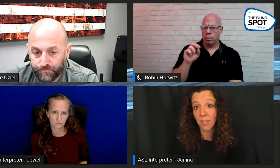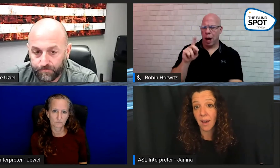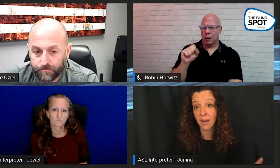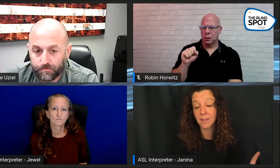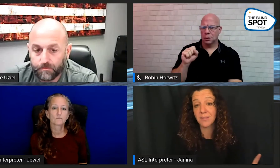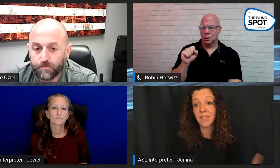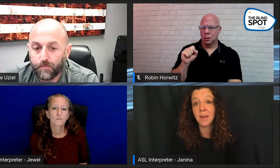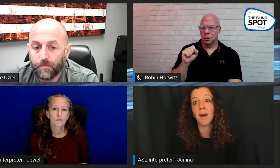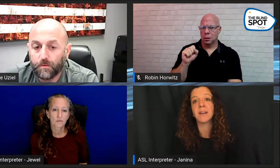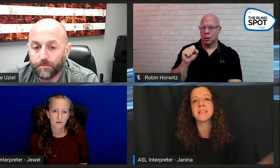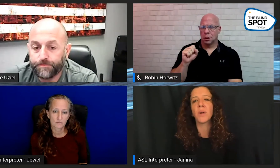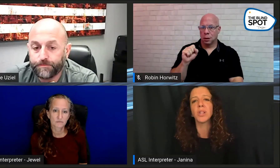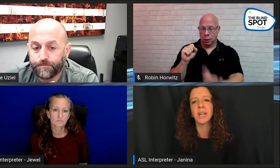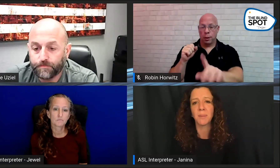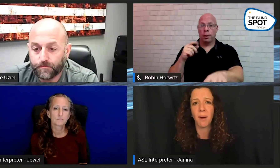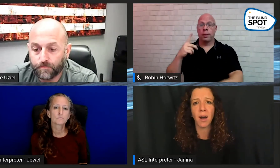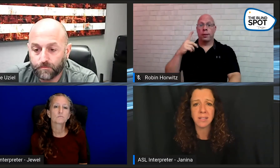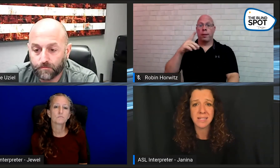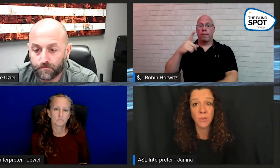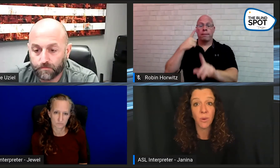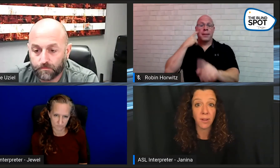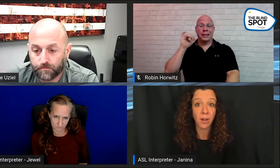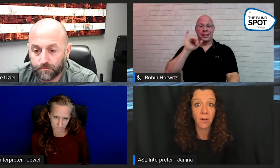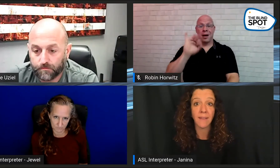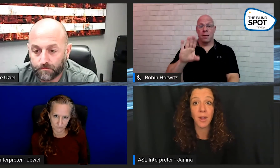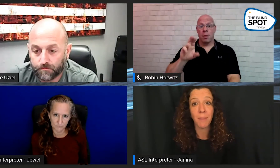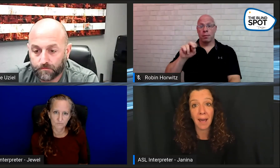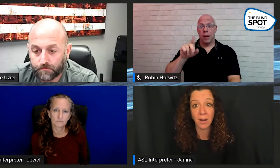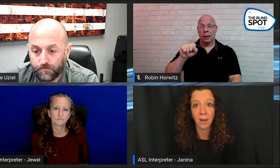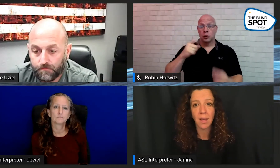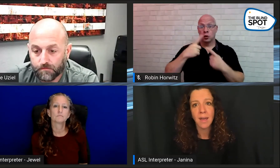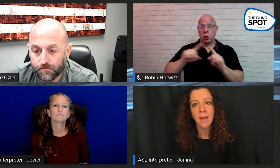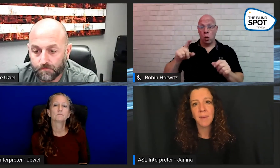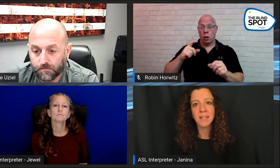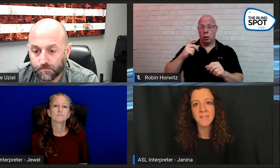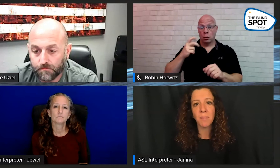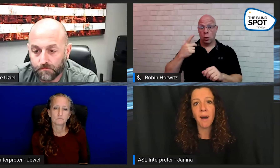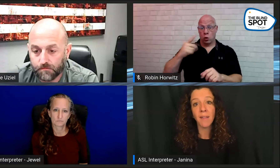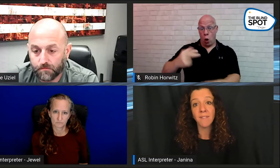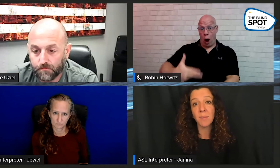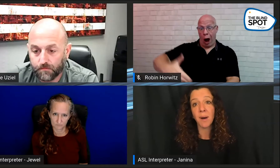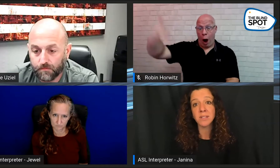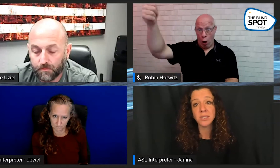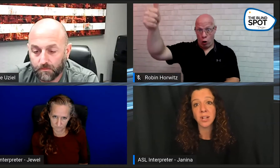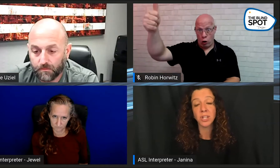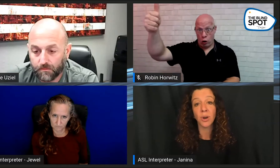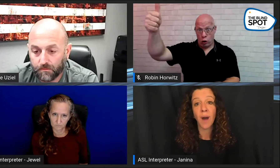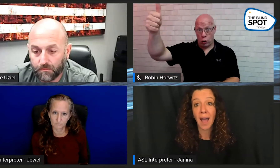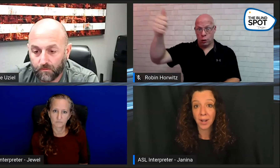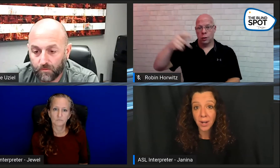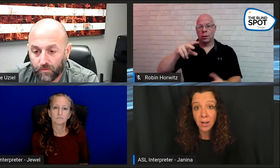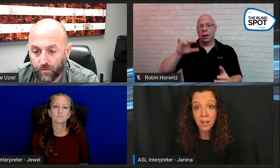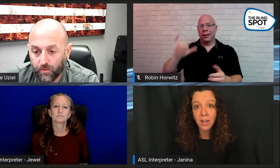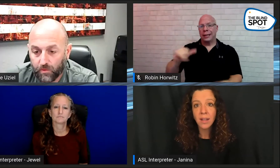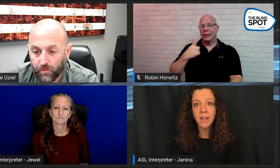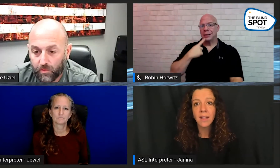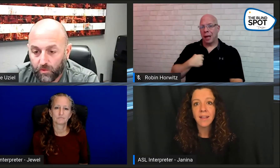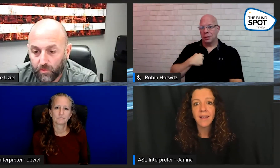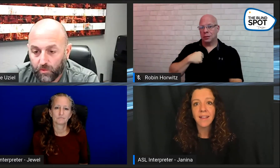will think about is I want to look at the bonds and see where they're going in their pattern. Because if the bonds start to go